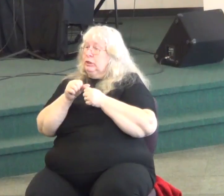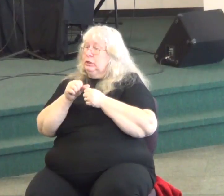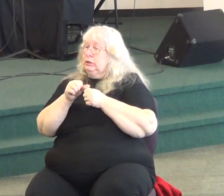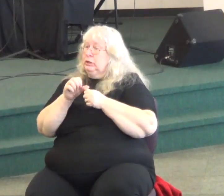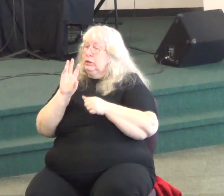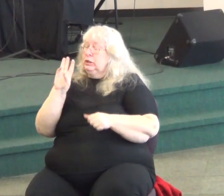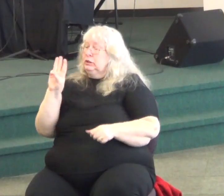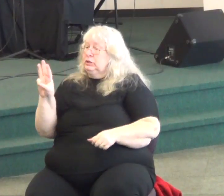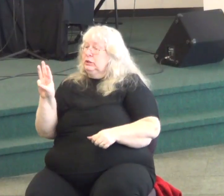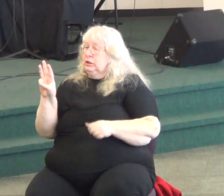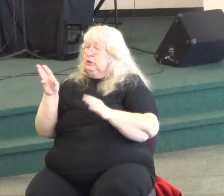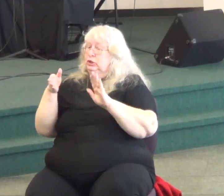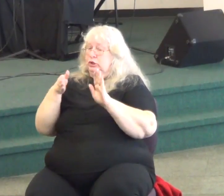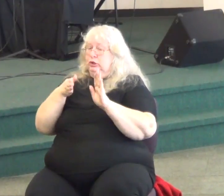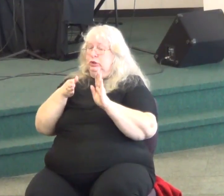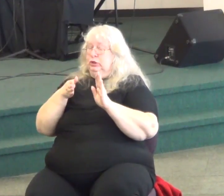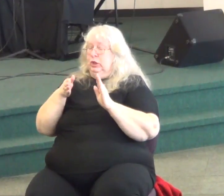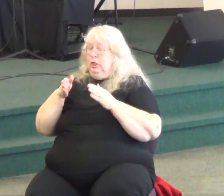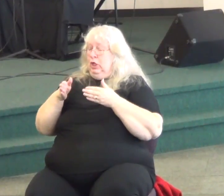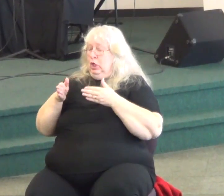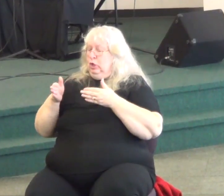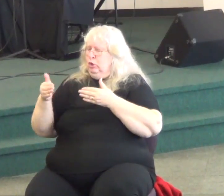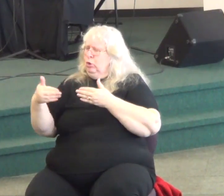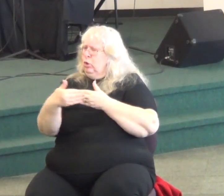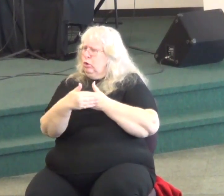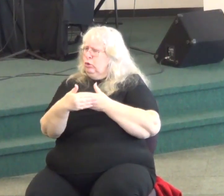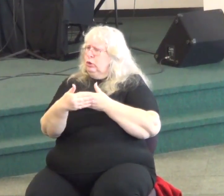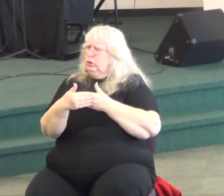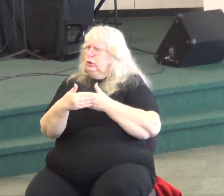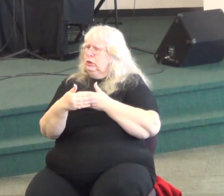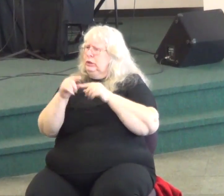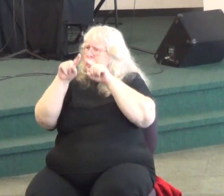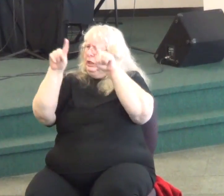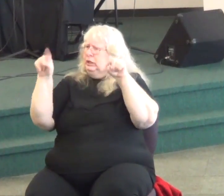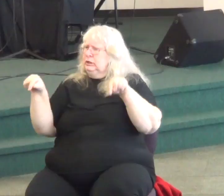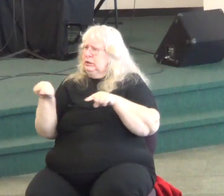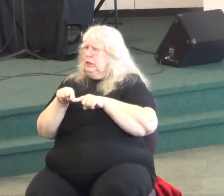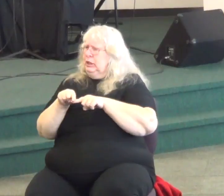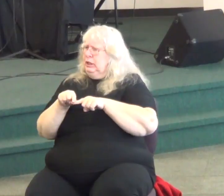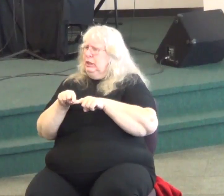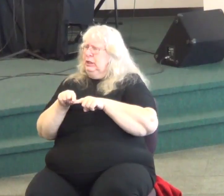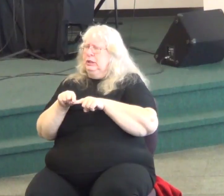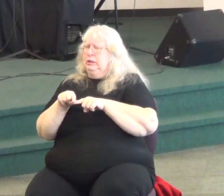sign out there for years, do not be caught dead without Jesus.